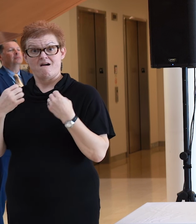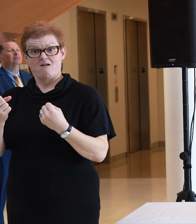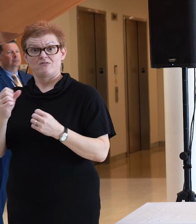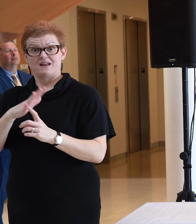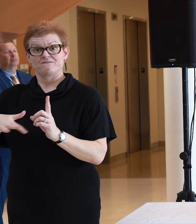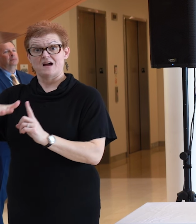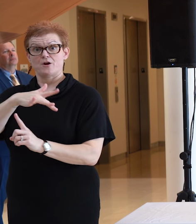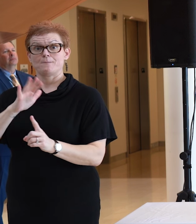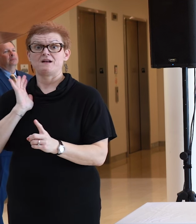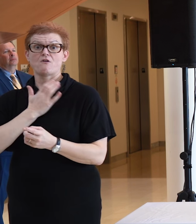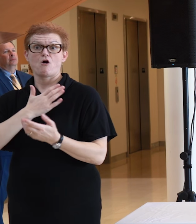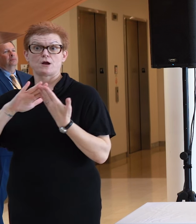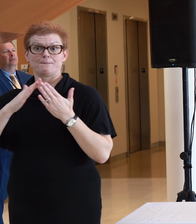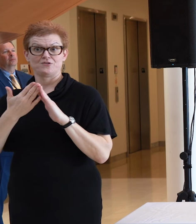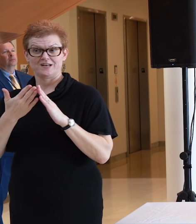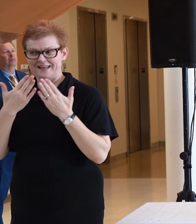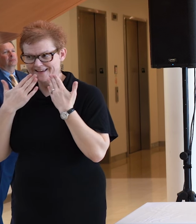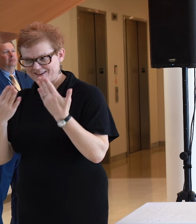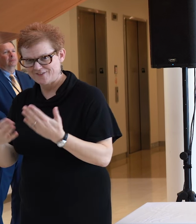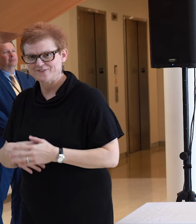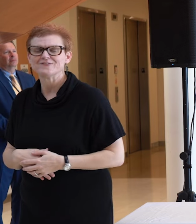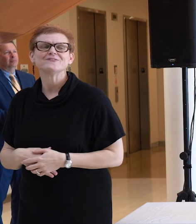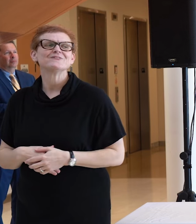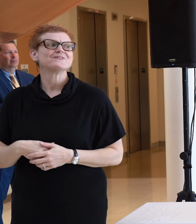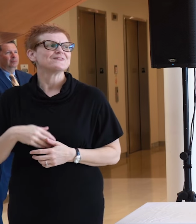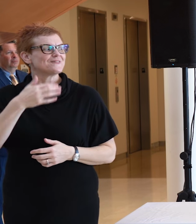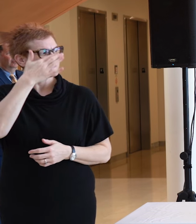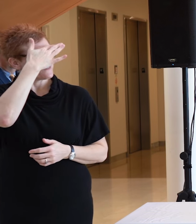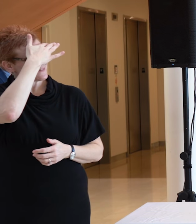community. So thank you.